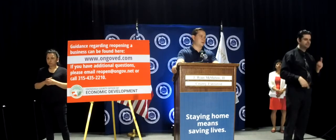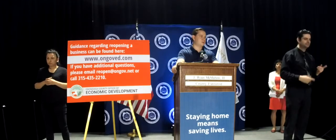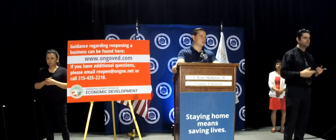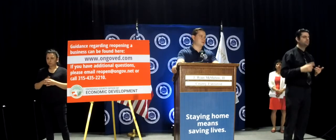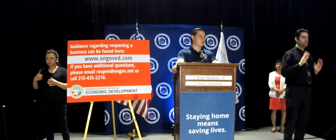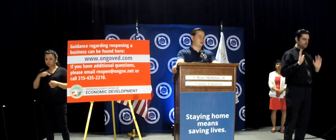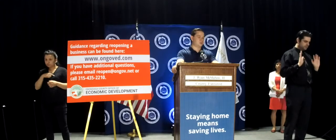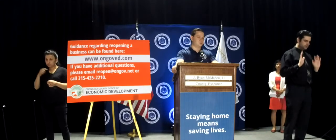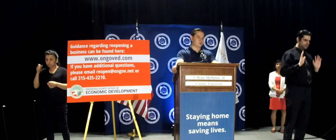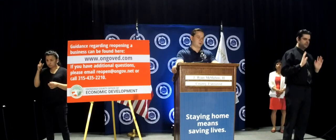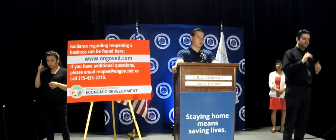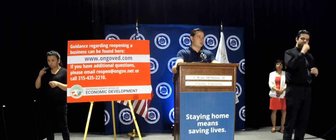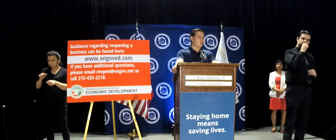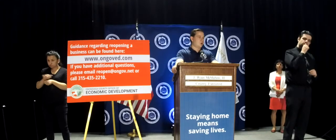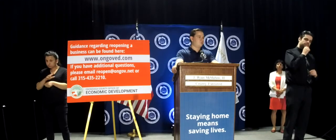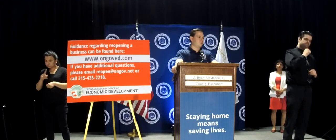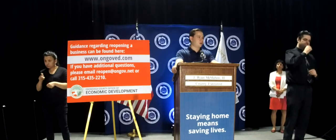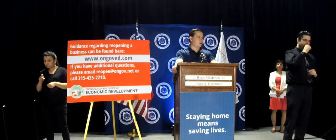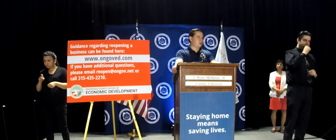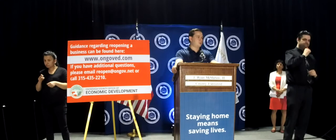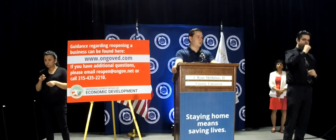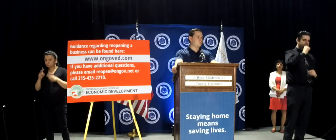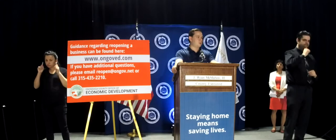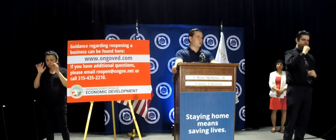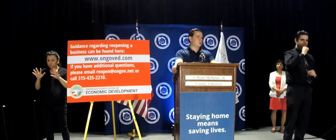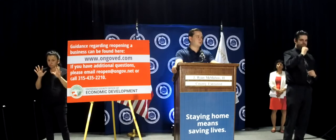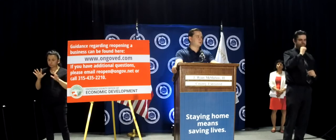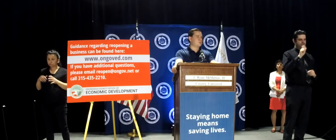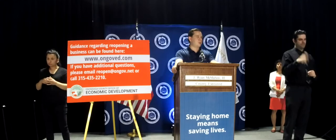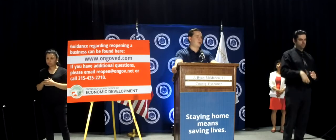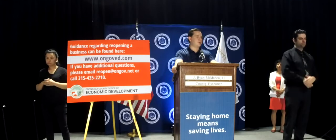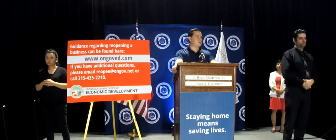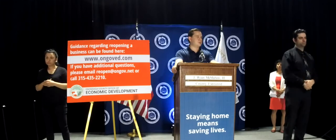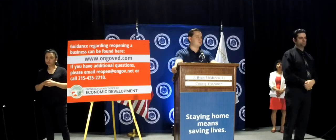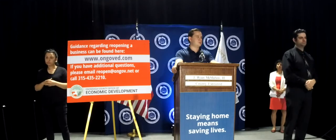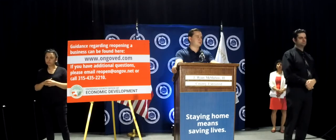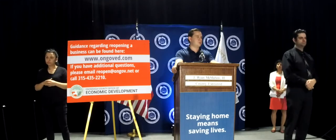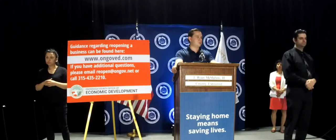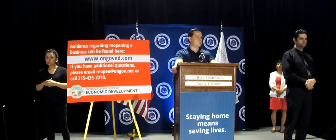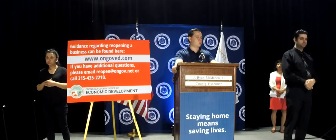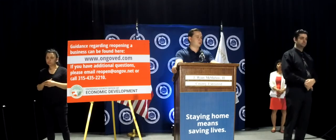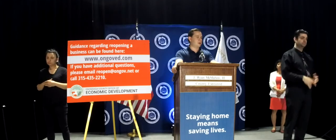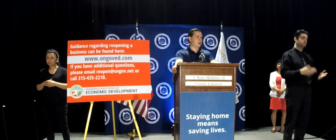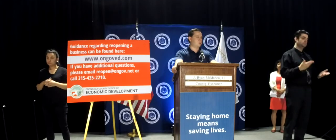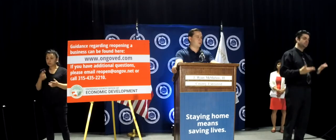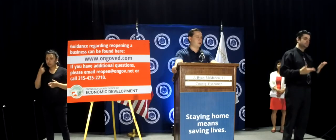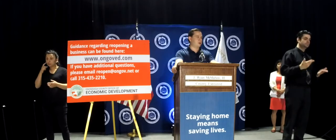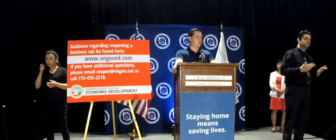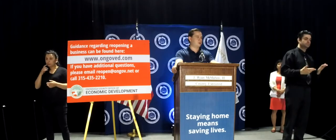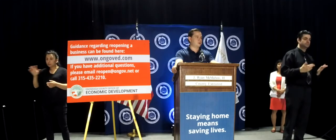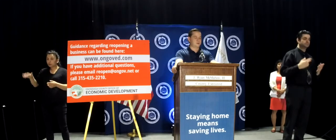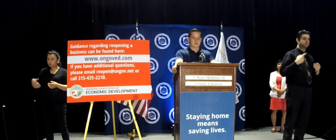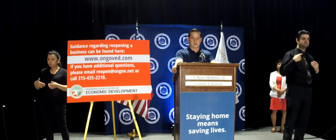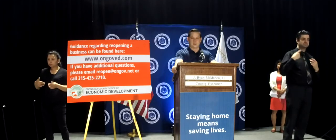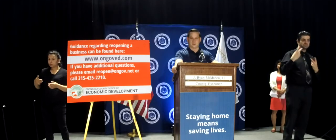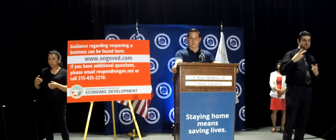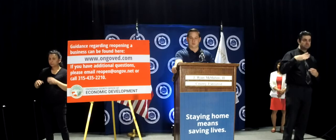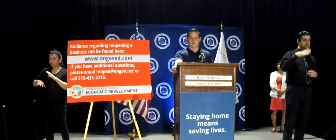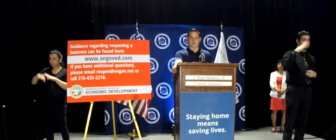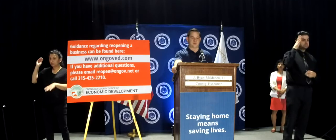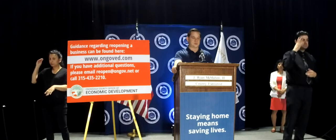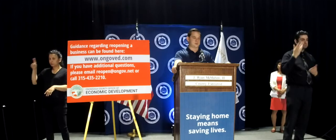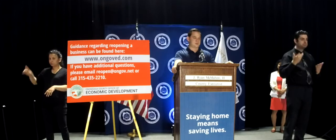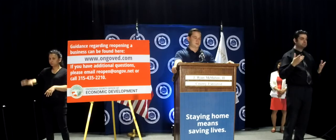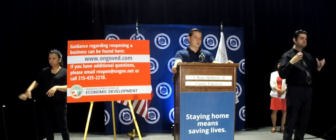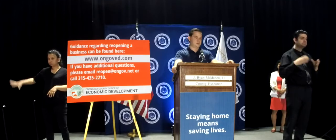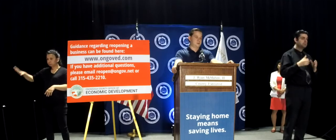these are the types of things we got to do. So hopefully maybe I'll see my parents and maybe we'll hang out in the backyard,